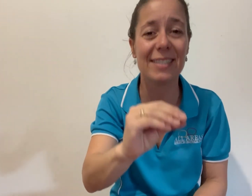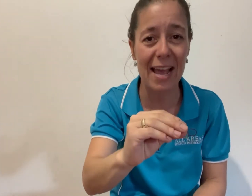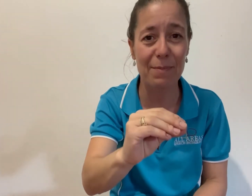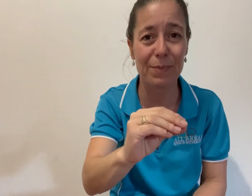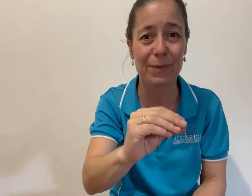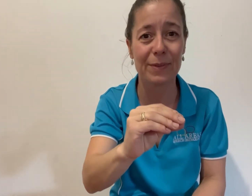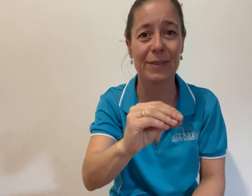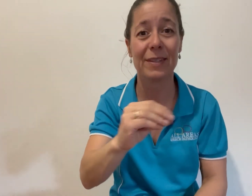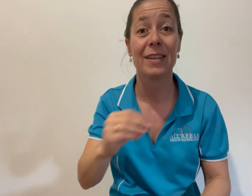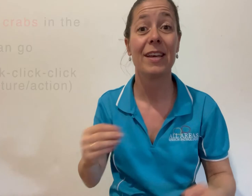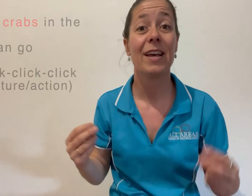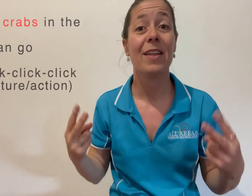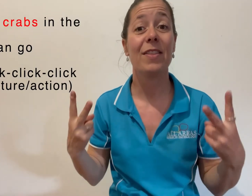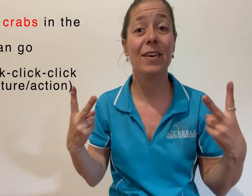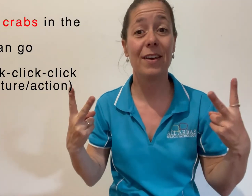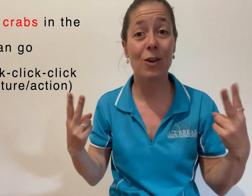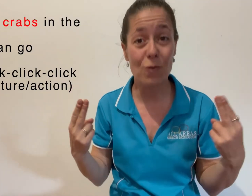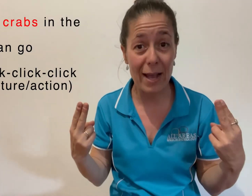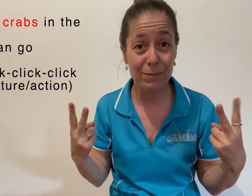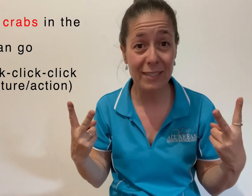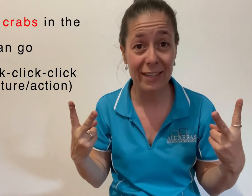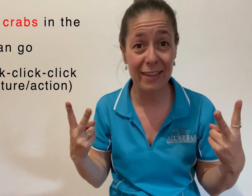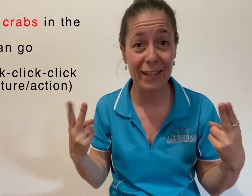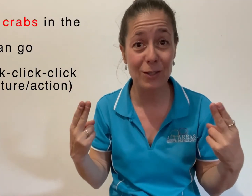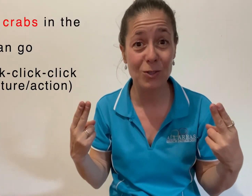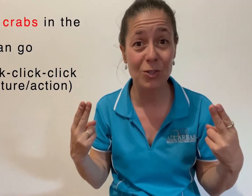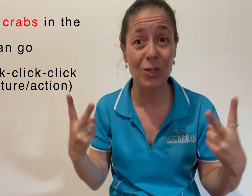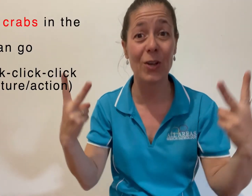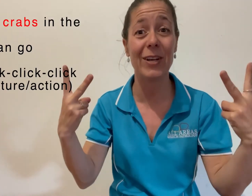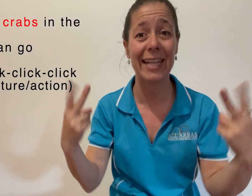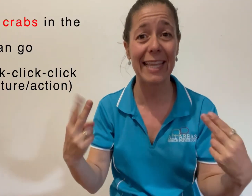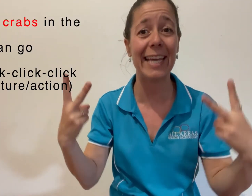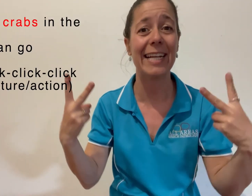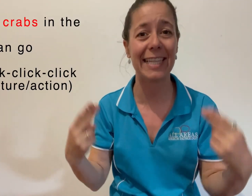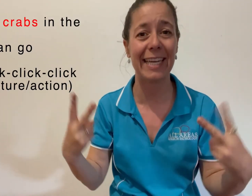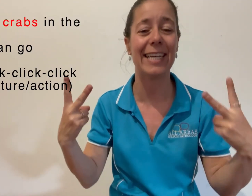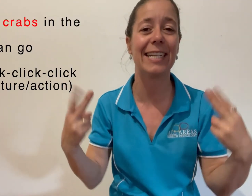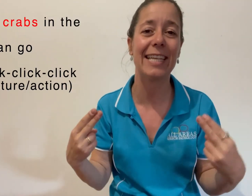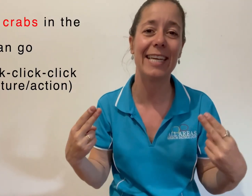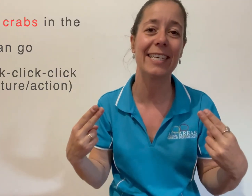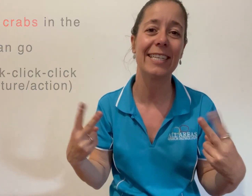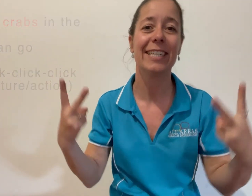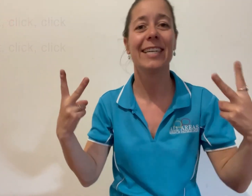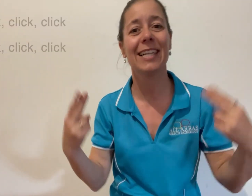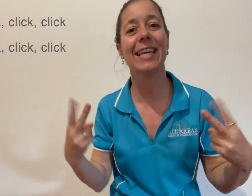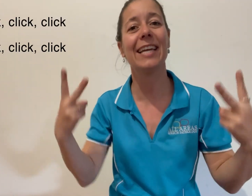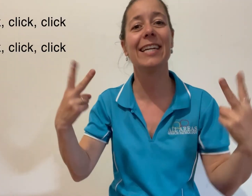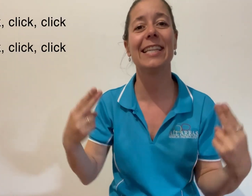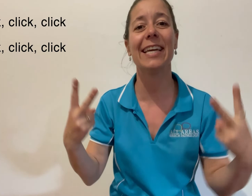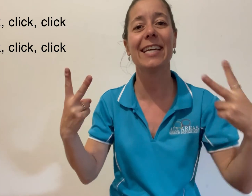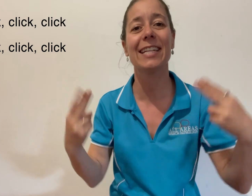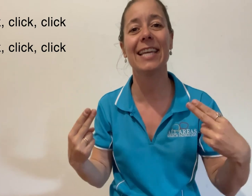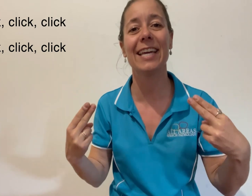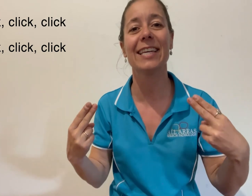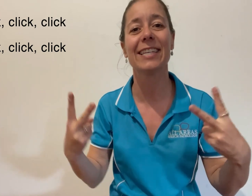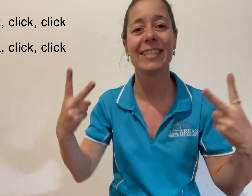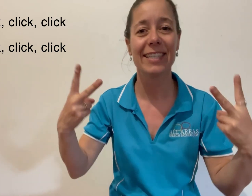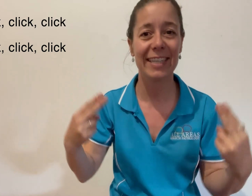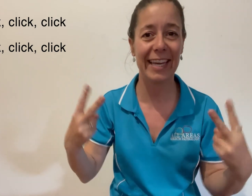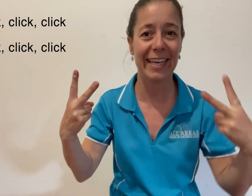snap. The crabs in the ocean go click, click, click, click, click, click, click,